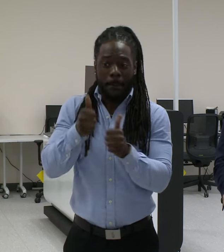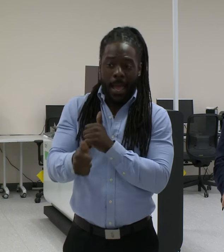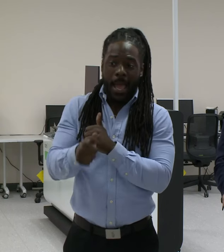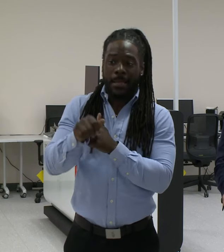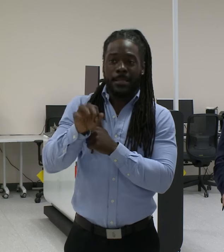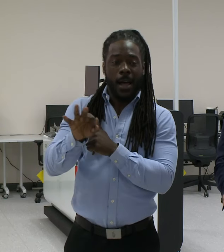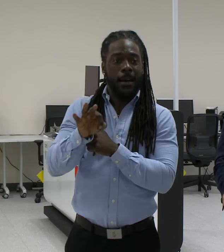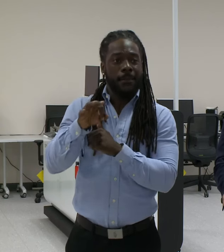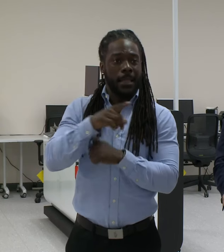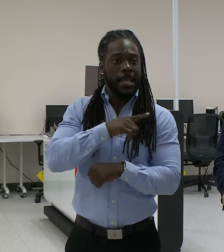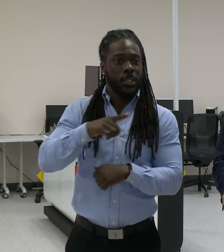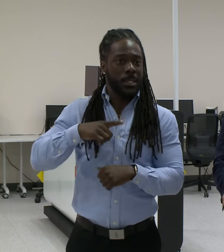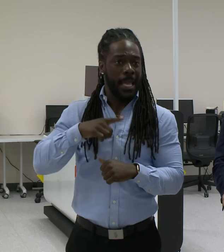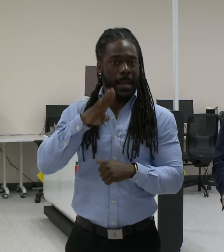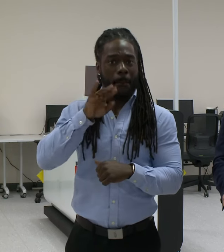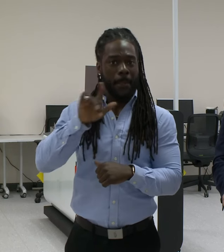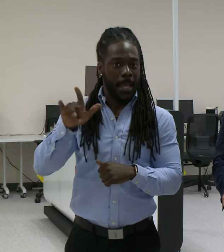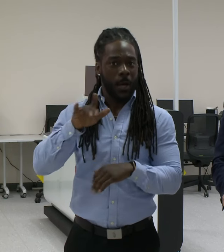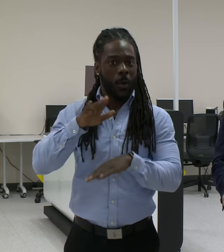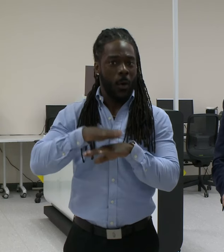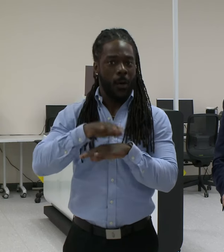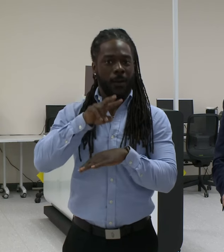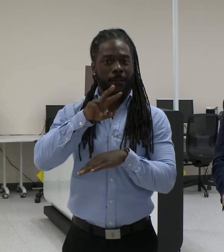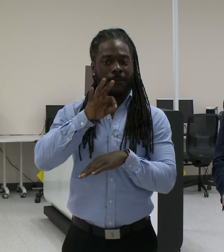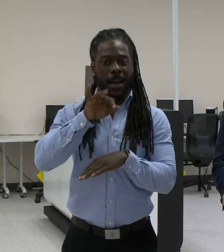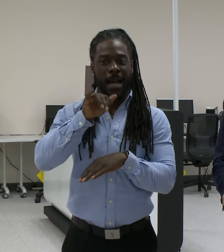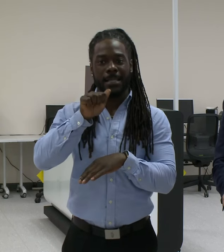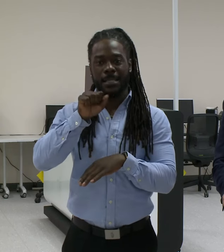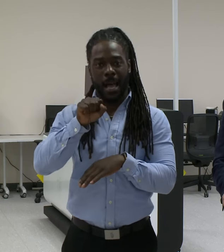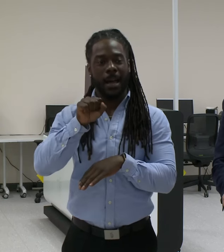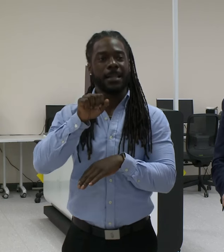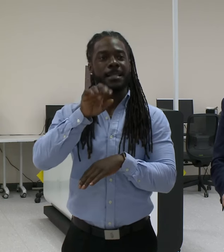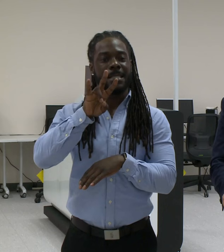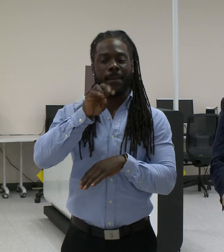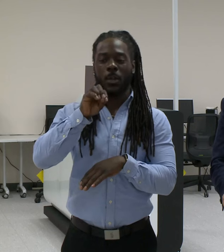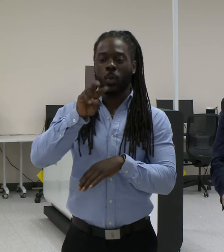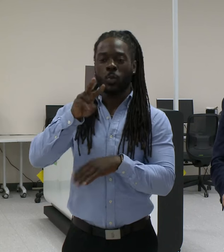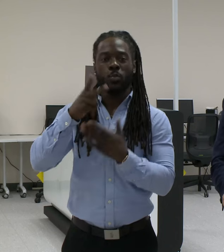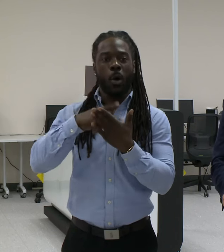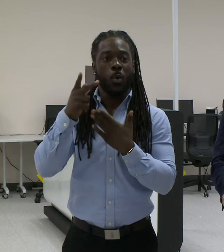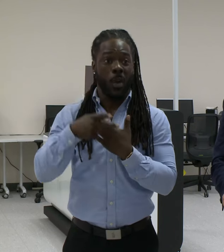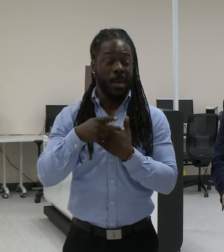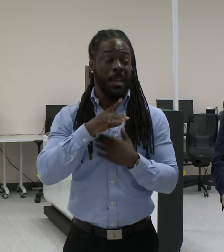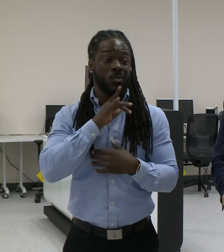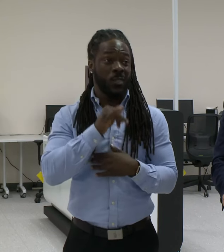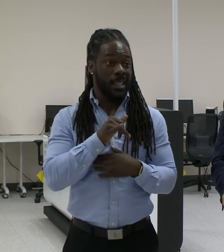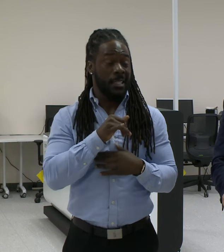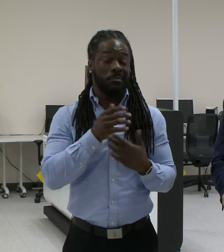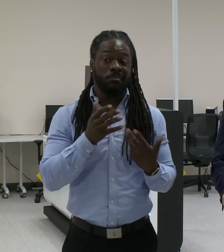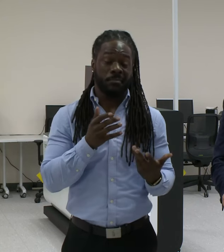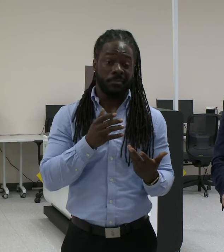the legislation on FISA 702 program, which is actually, you know,